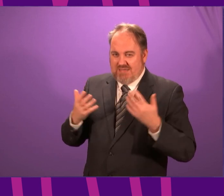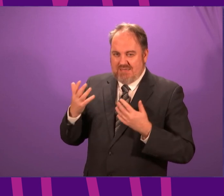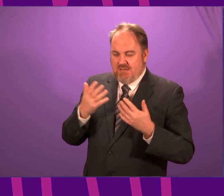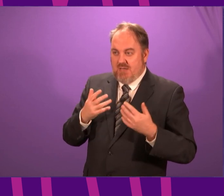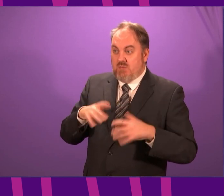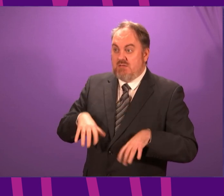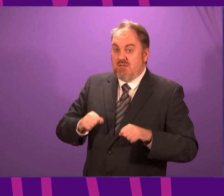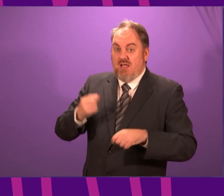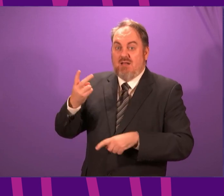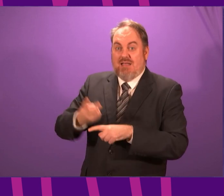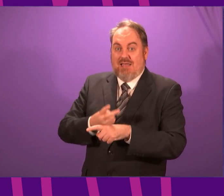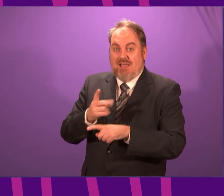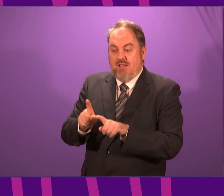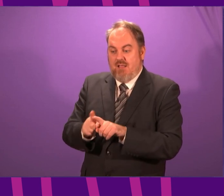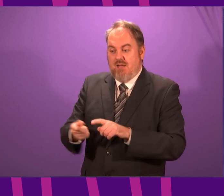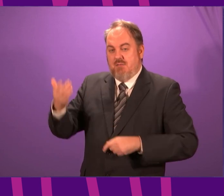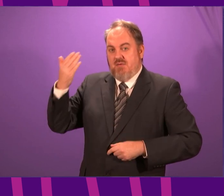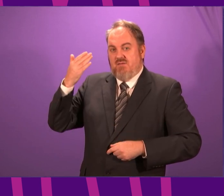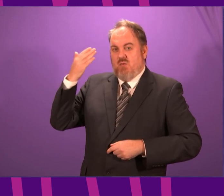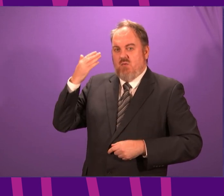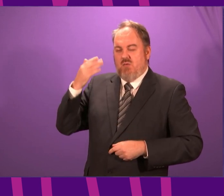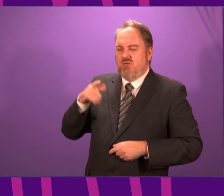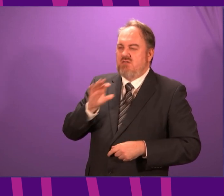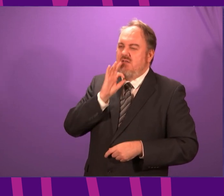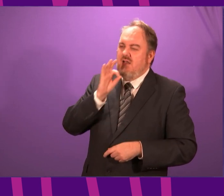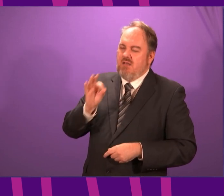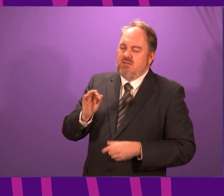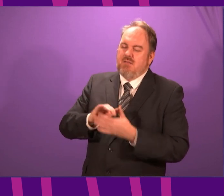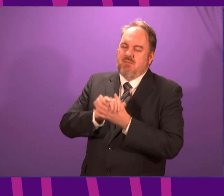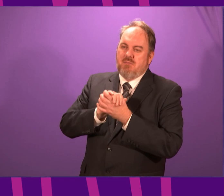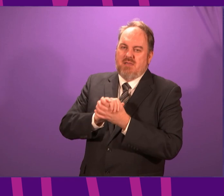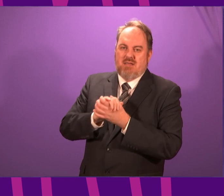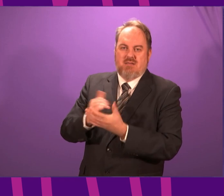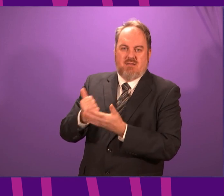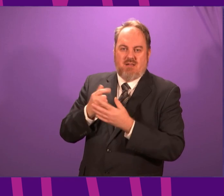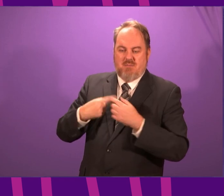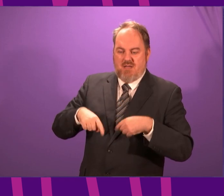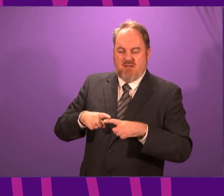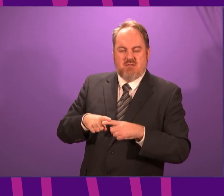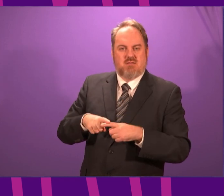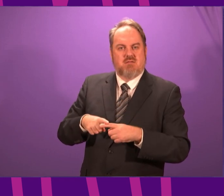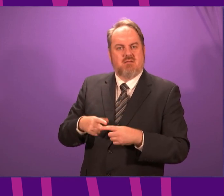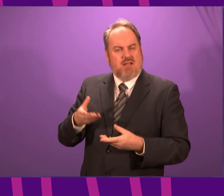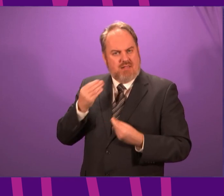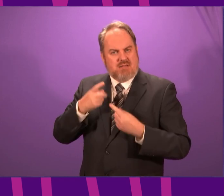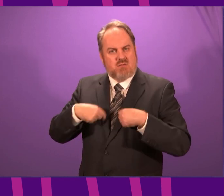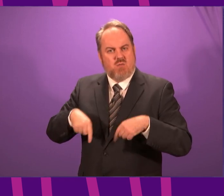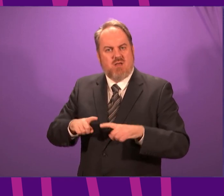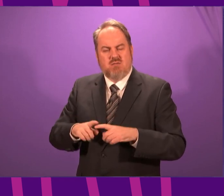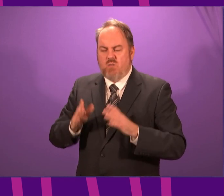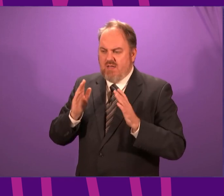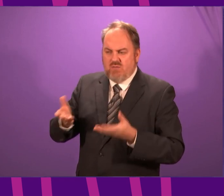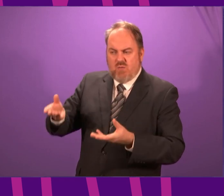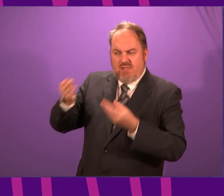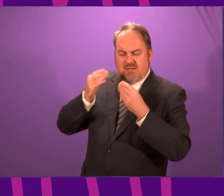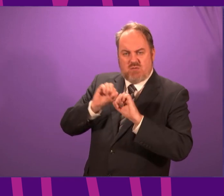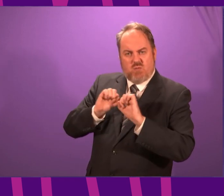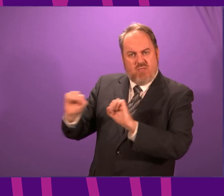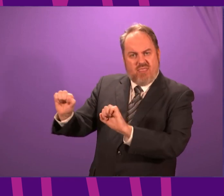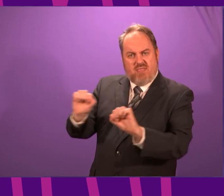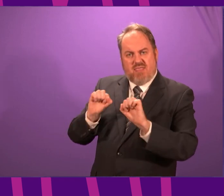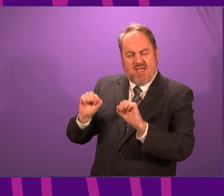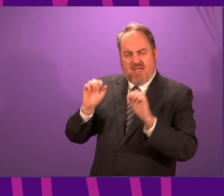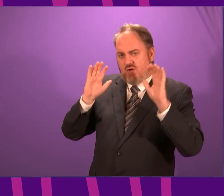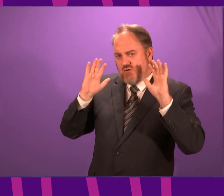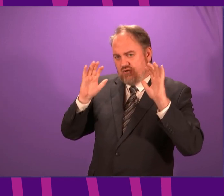it all again. She's pleaded with me to help others make sure they take this seriously. Presiding Officer, we must listen to people on the front